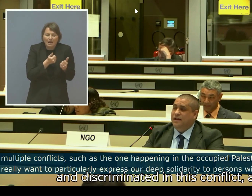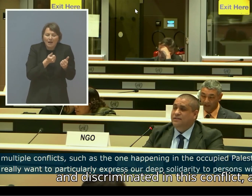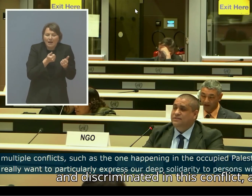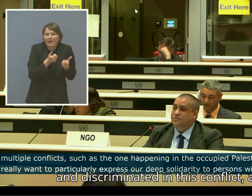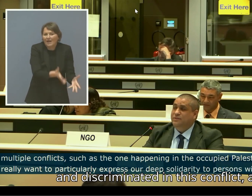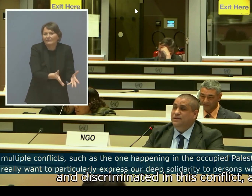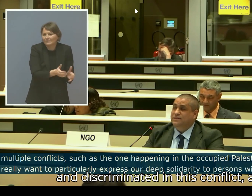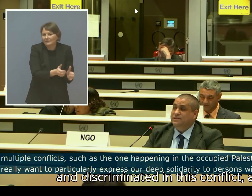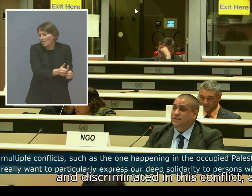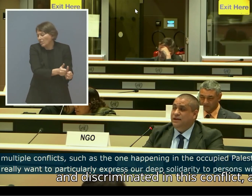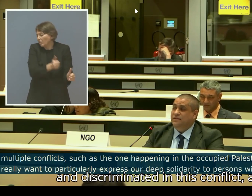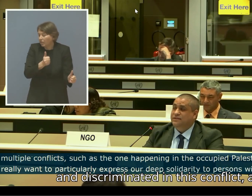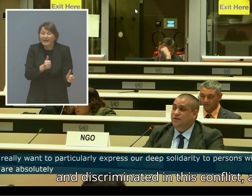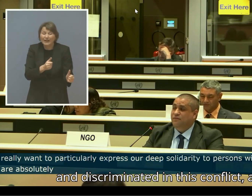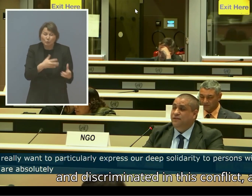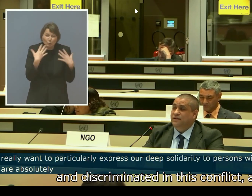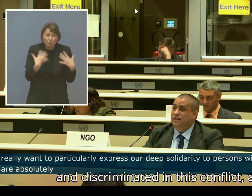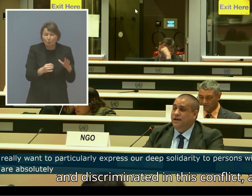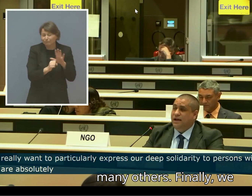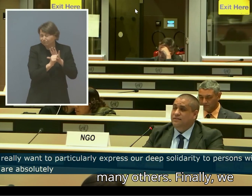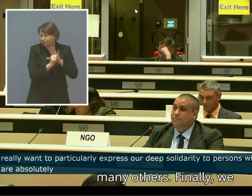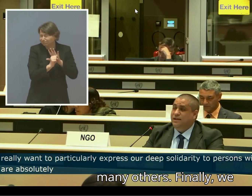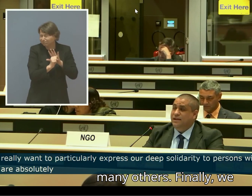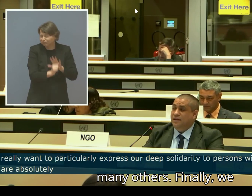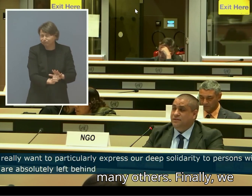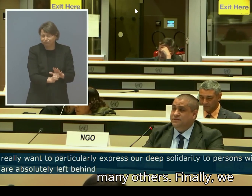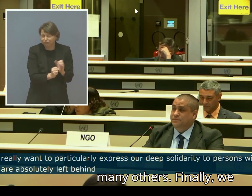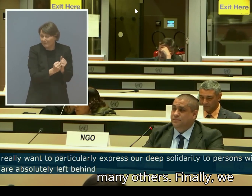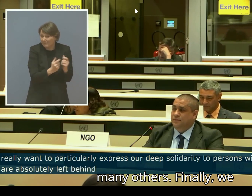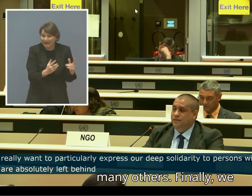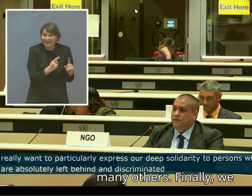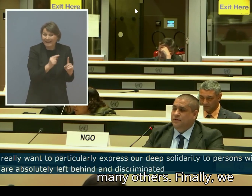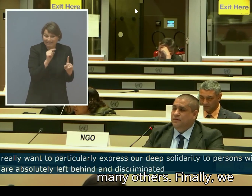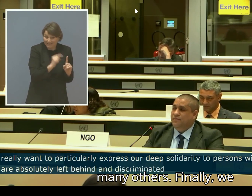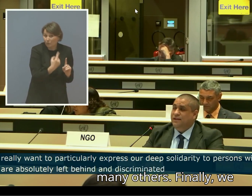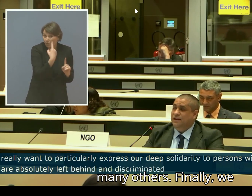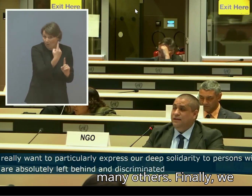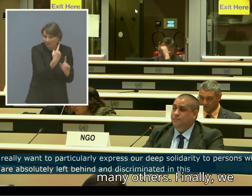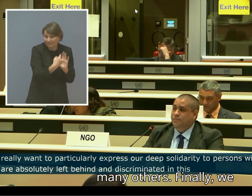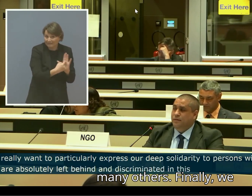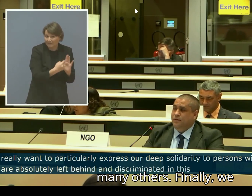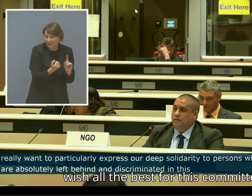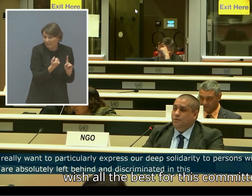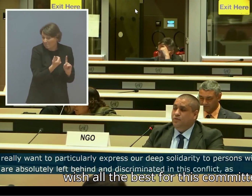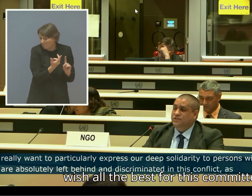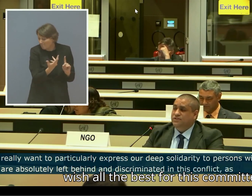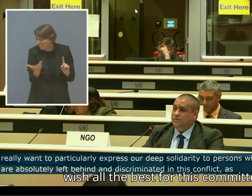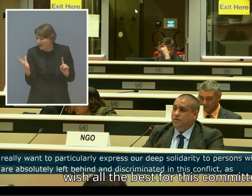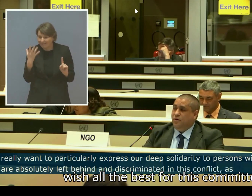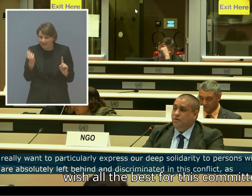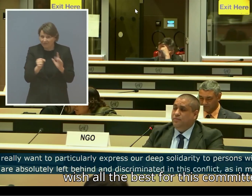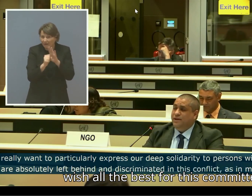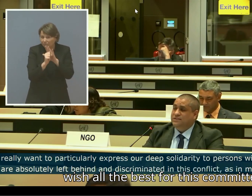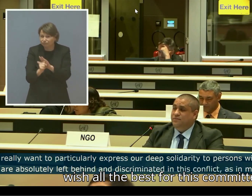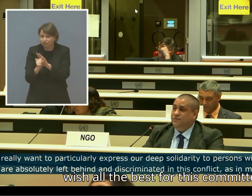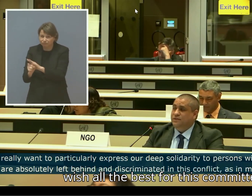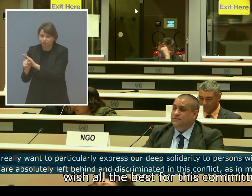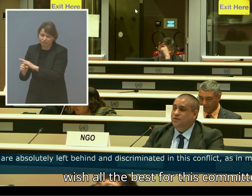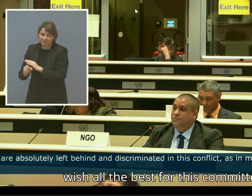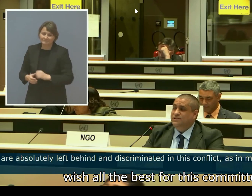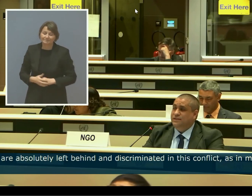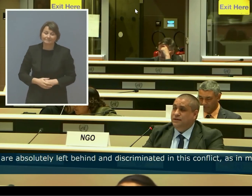and discriminated in this conflict, as in many others. Finally, we wish all the best for